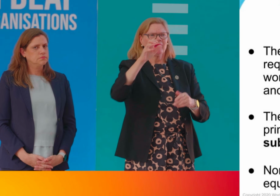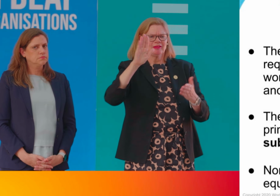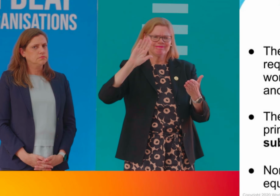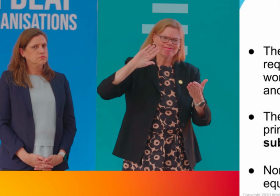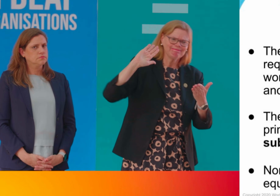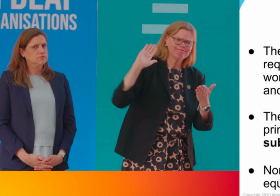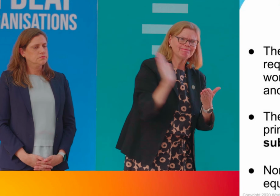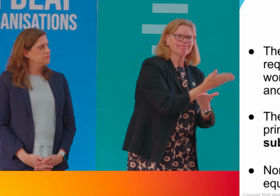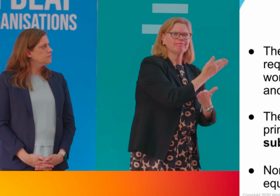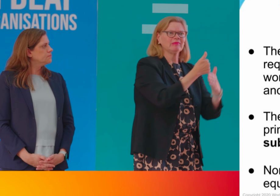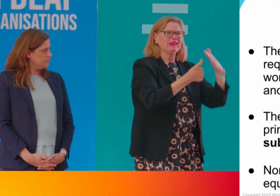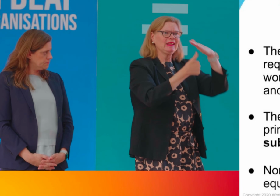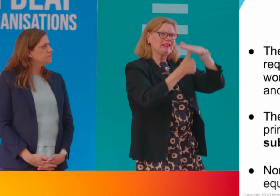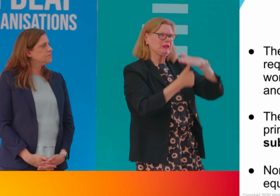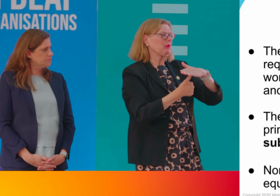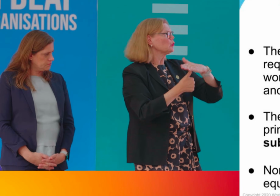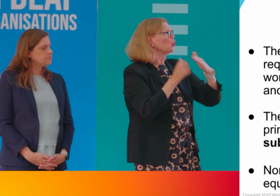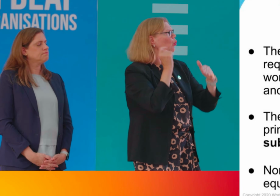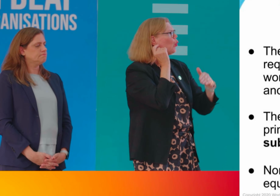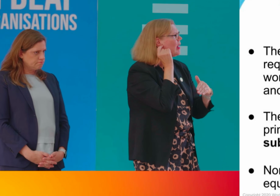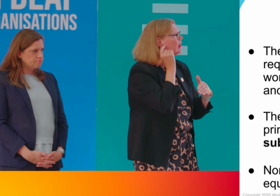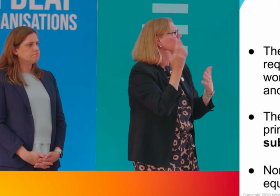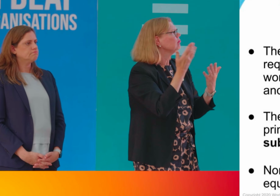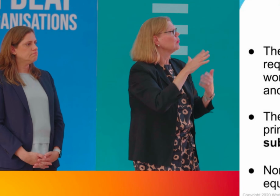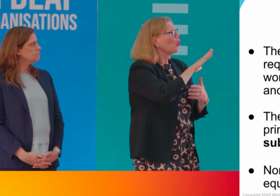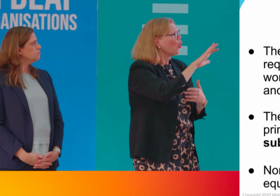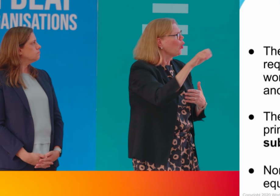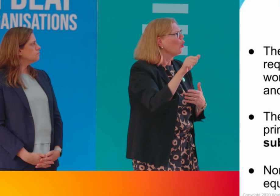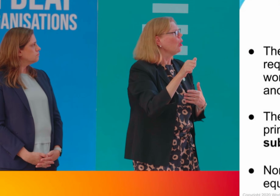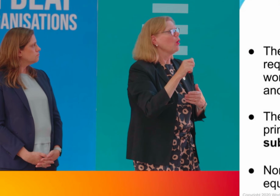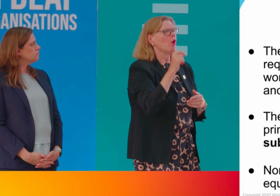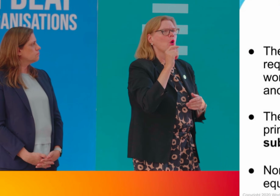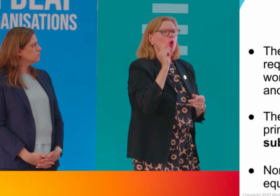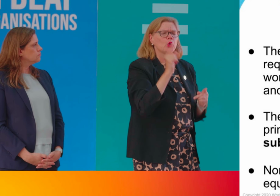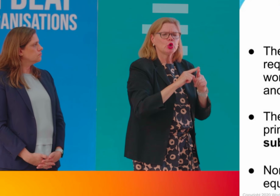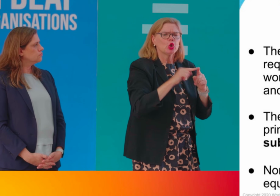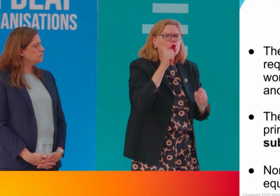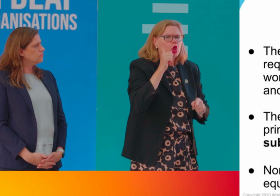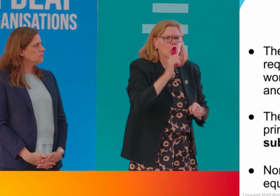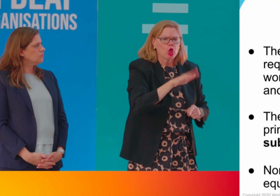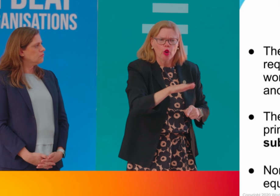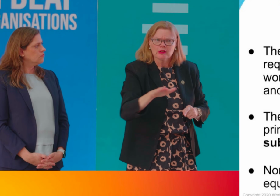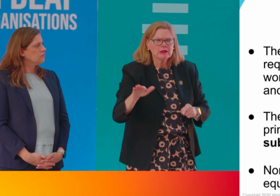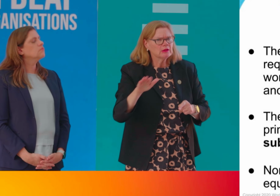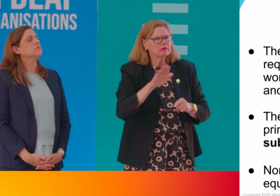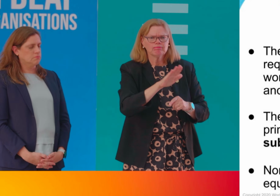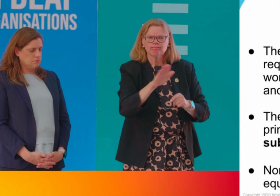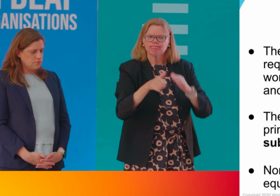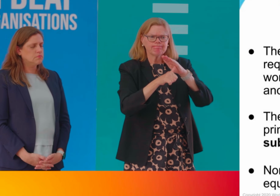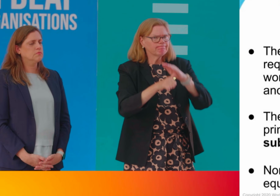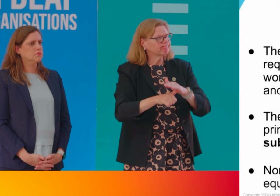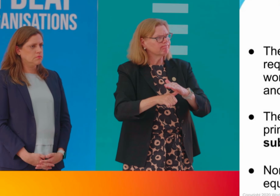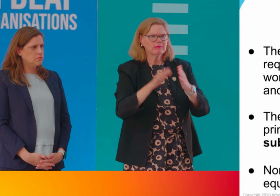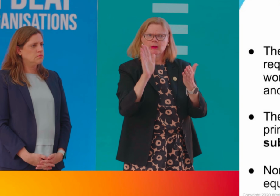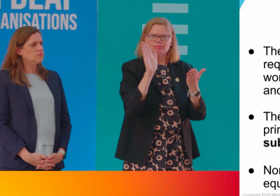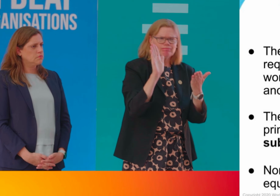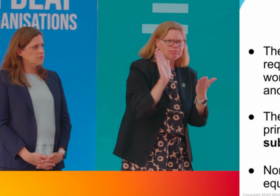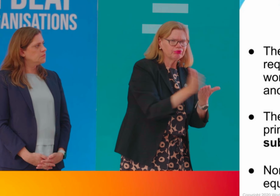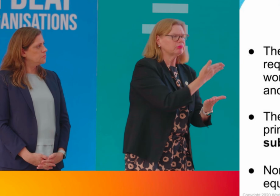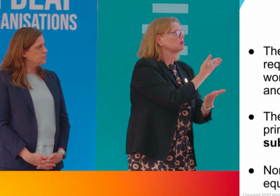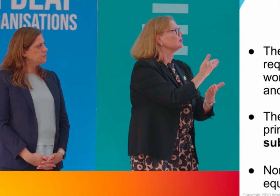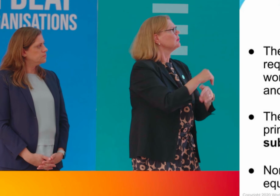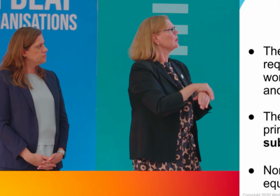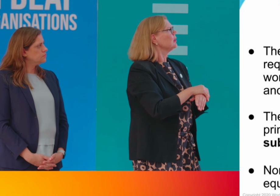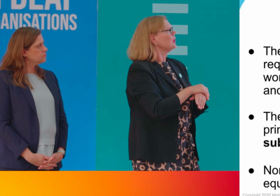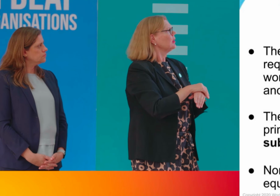This international convention targets to eliminate discrimination against women and